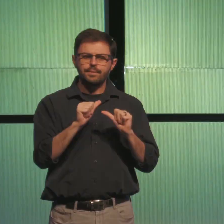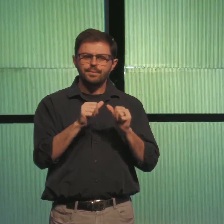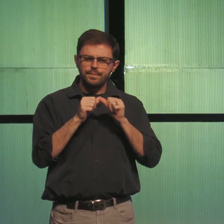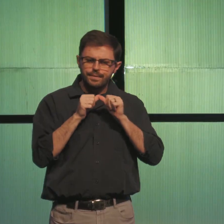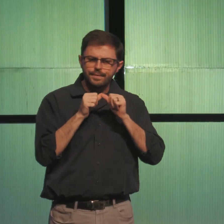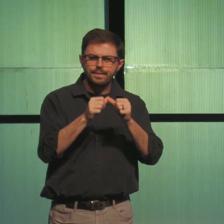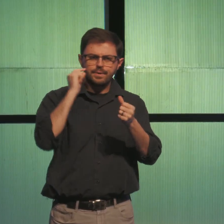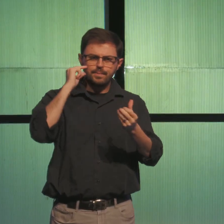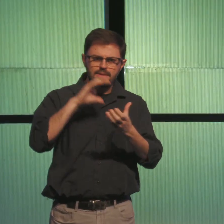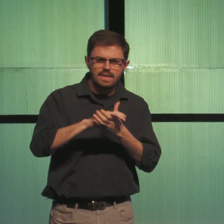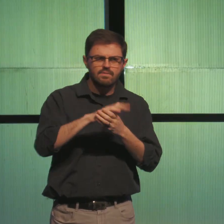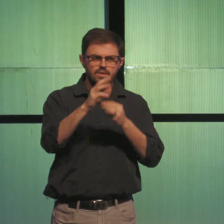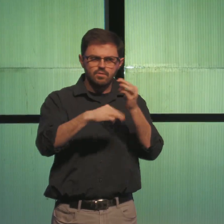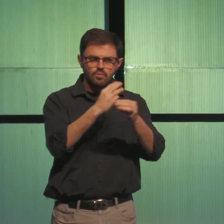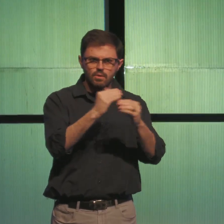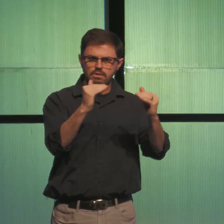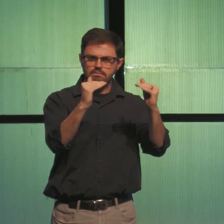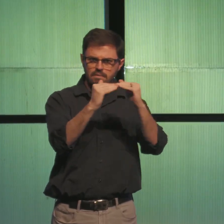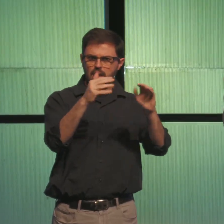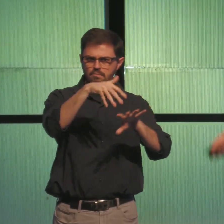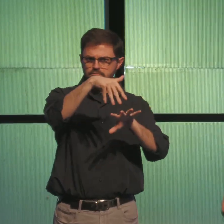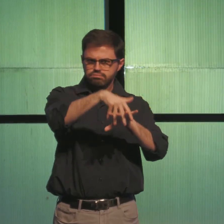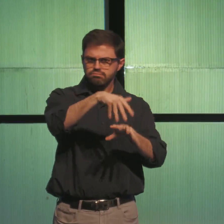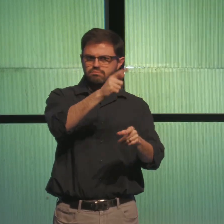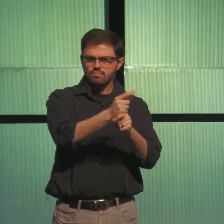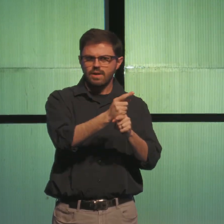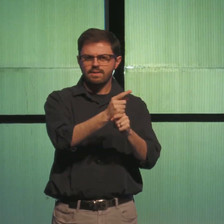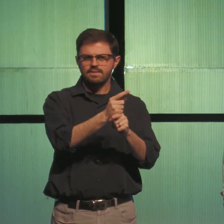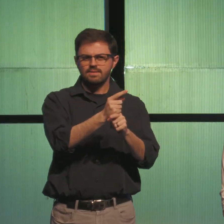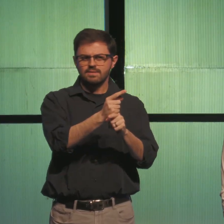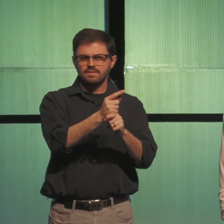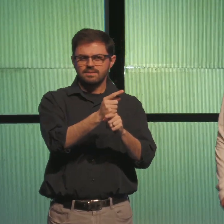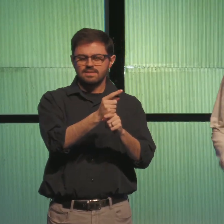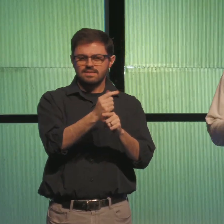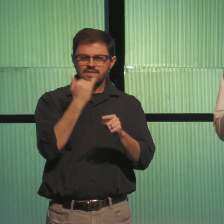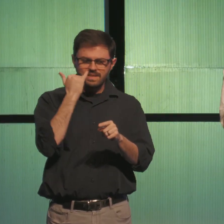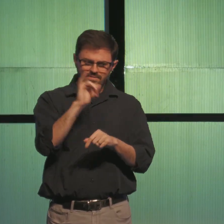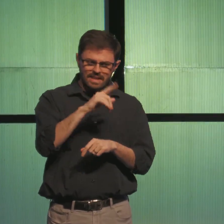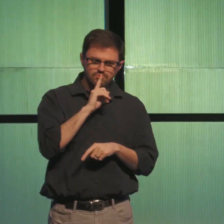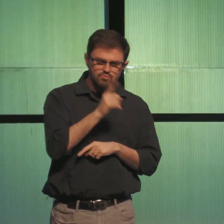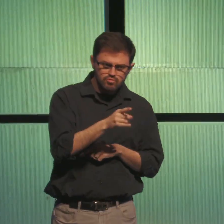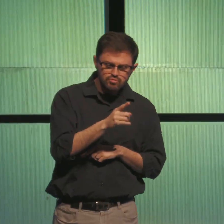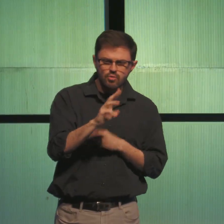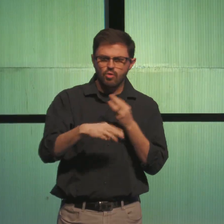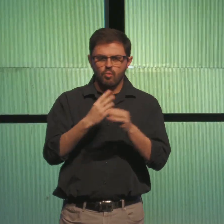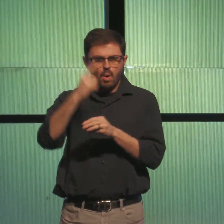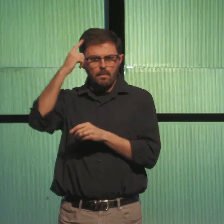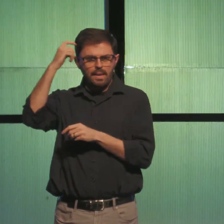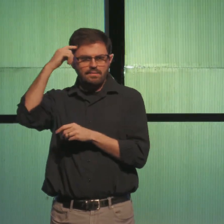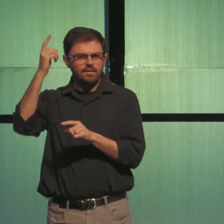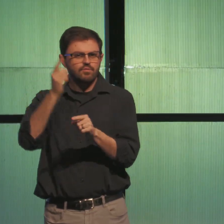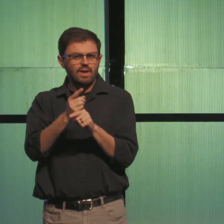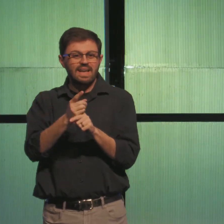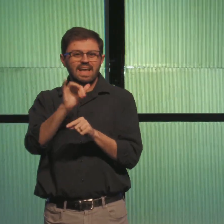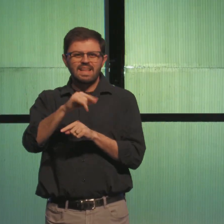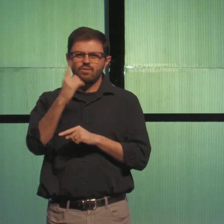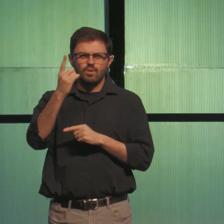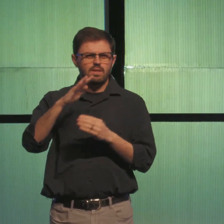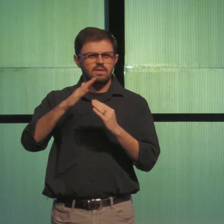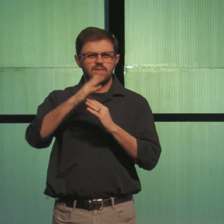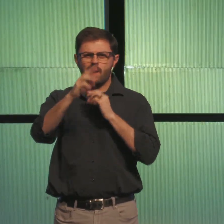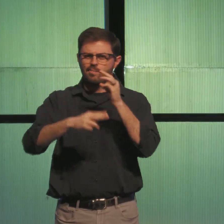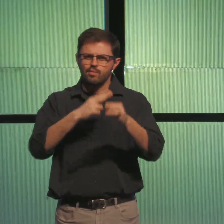as baked into it, right? So that the world can make sense. And this is one of the most universal lies